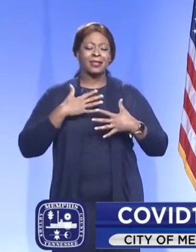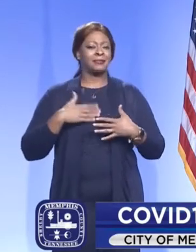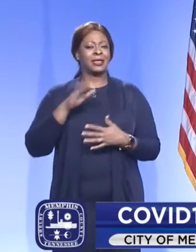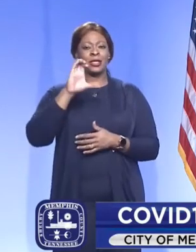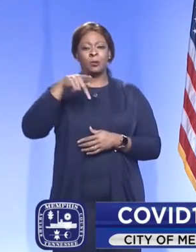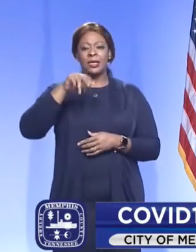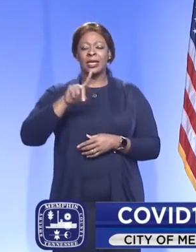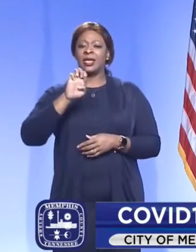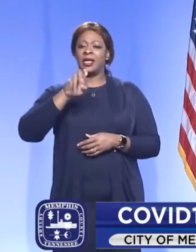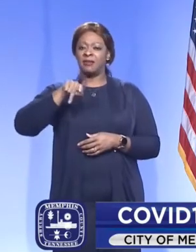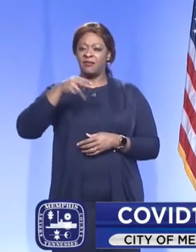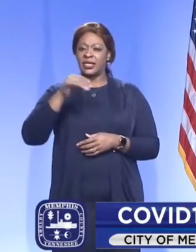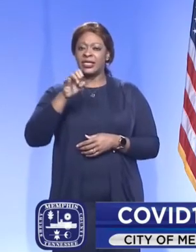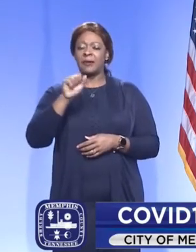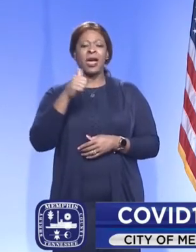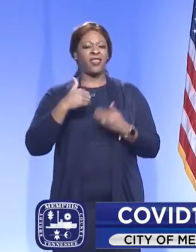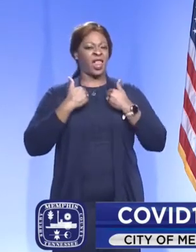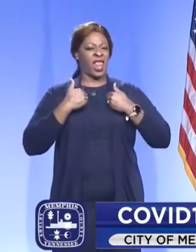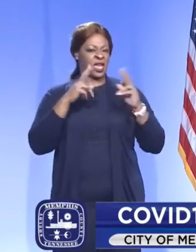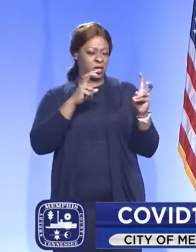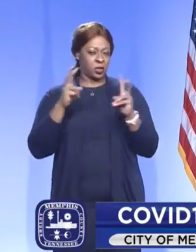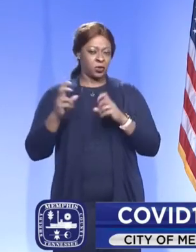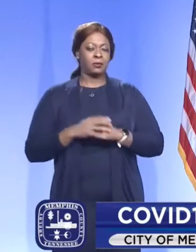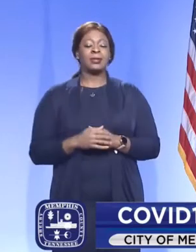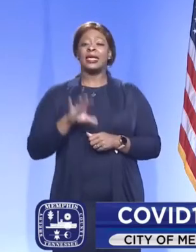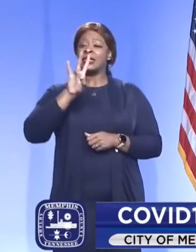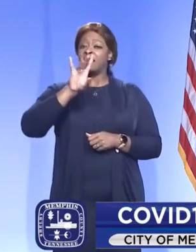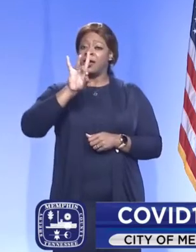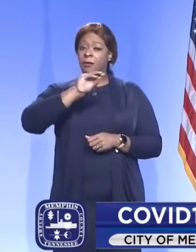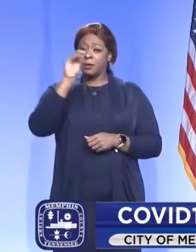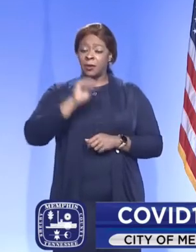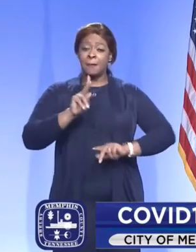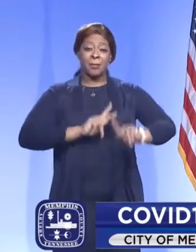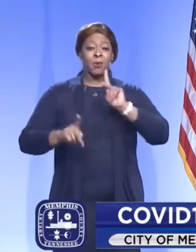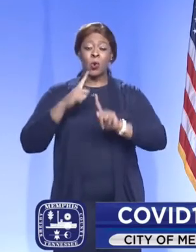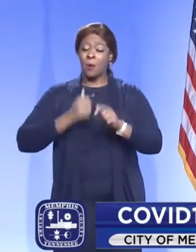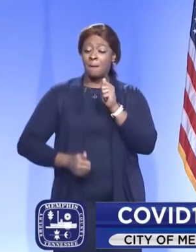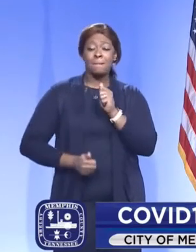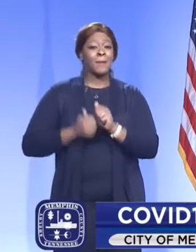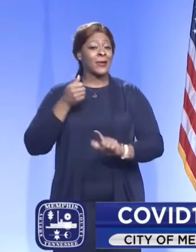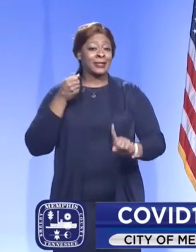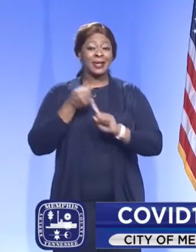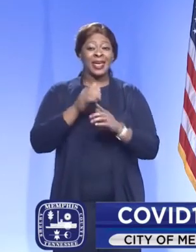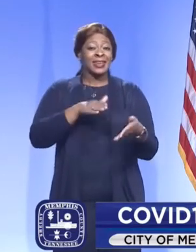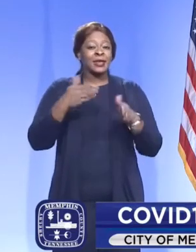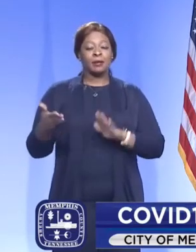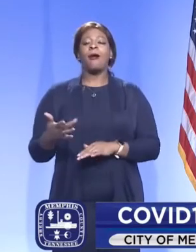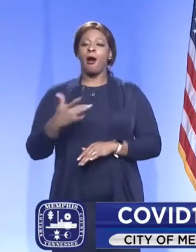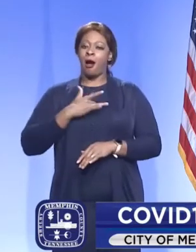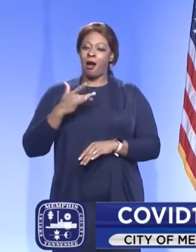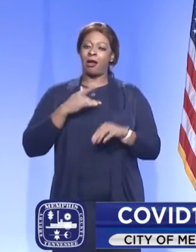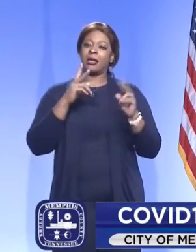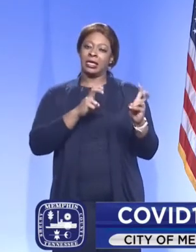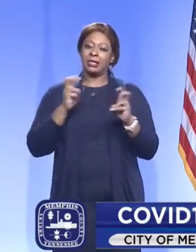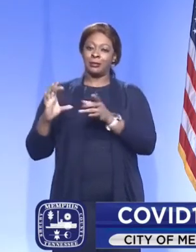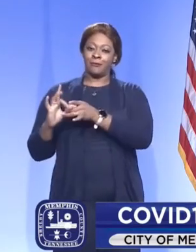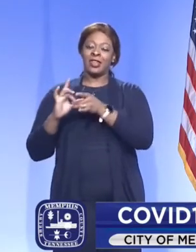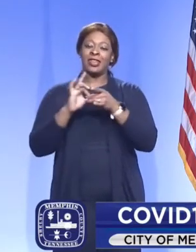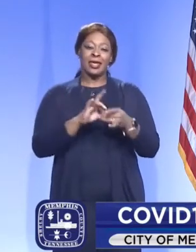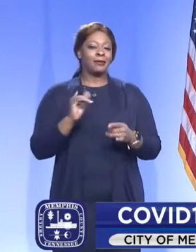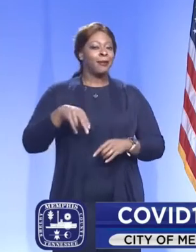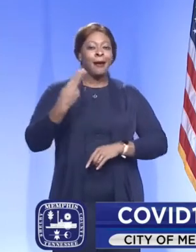terms of our fatal cases, 41% of our fatal cases have had a comorbidity or a risk factor of